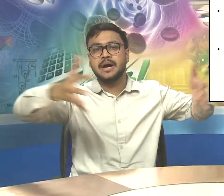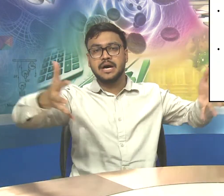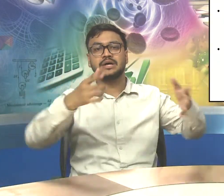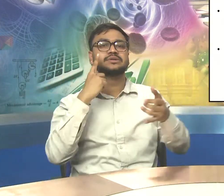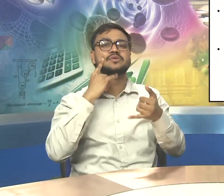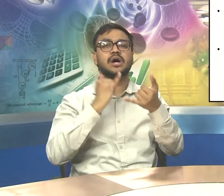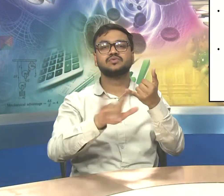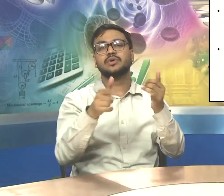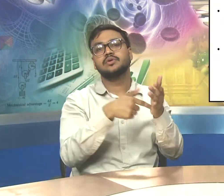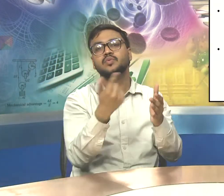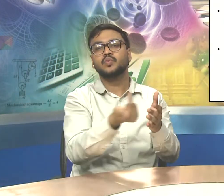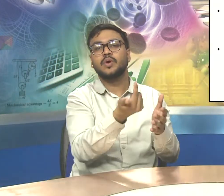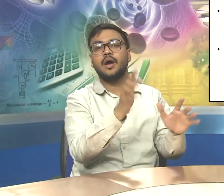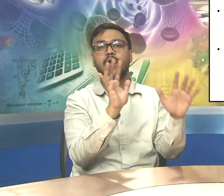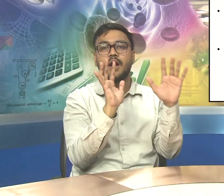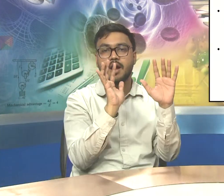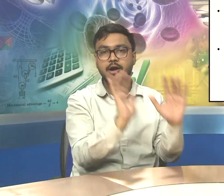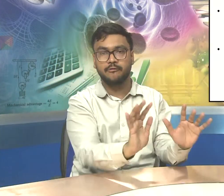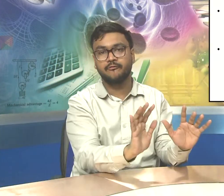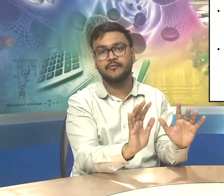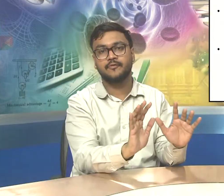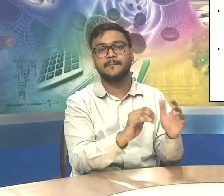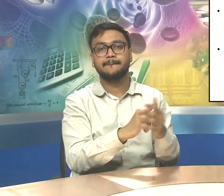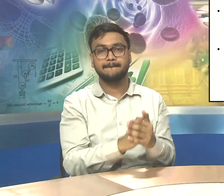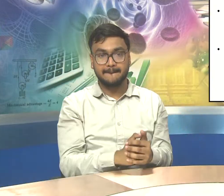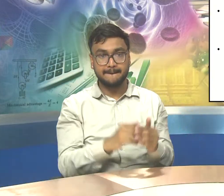professional vocabulary also grows.